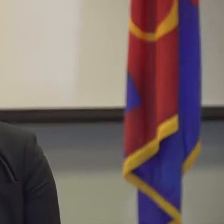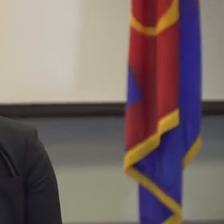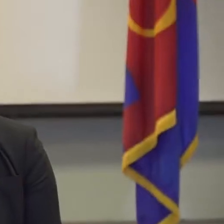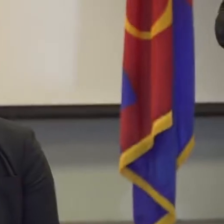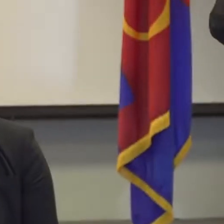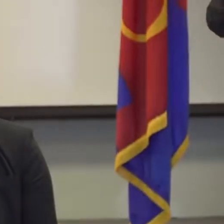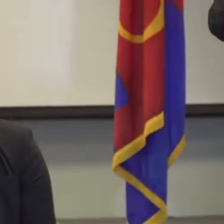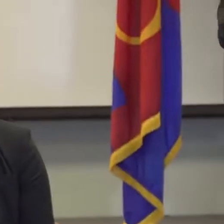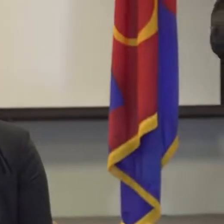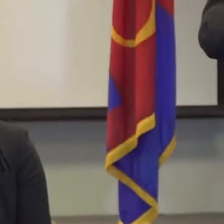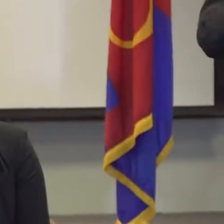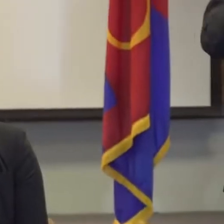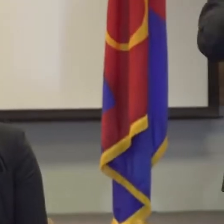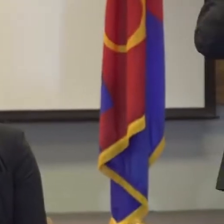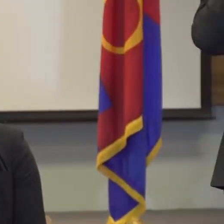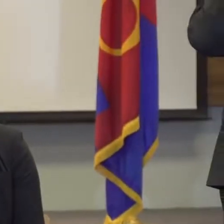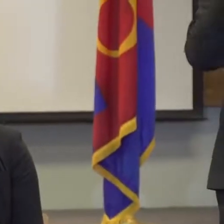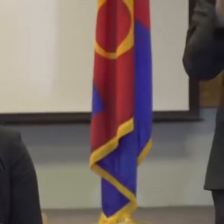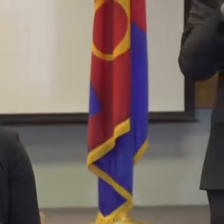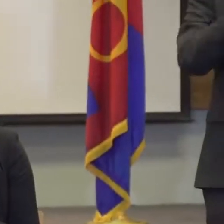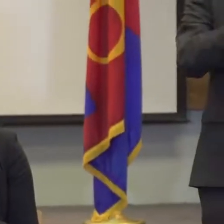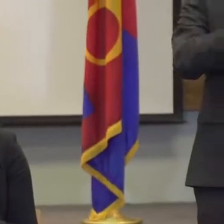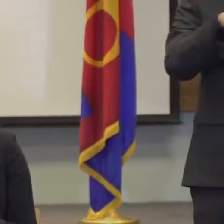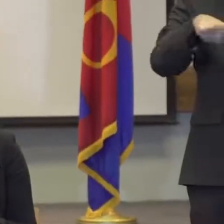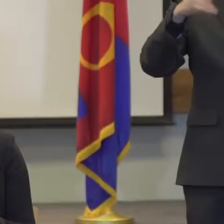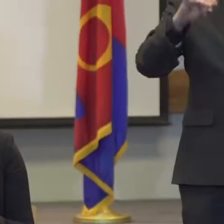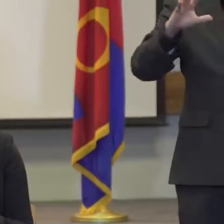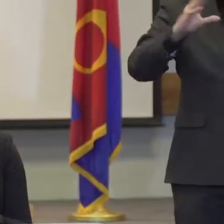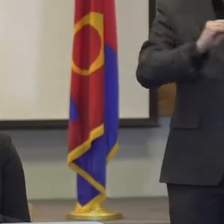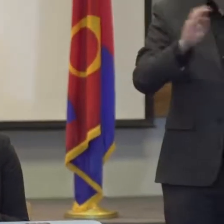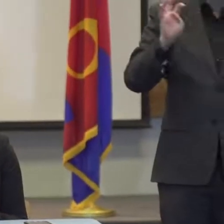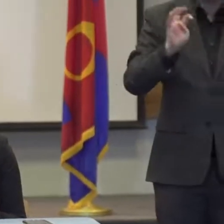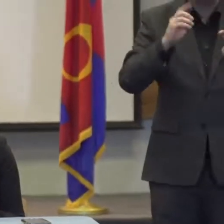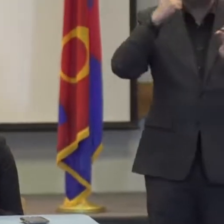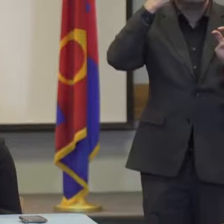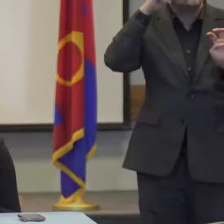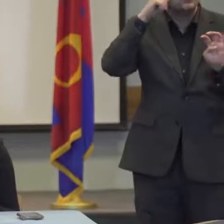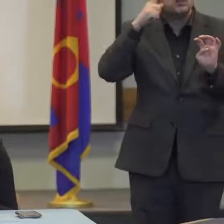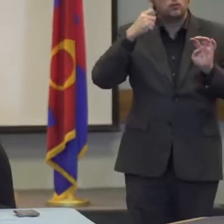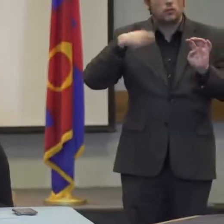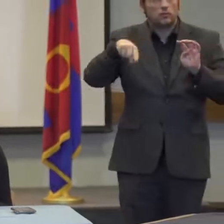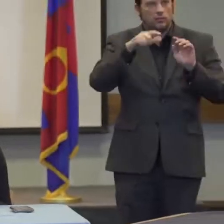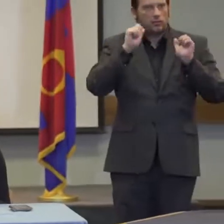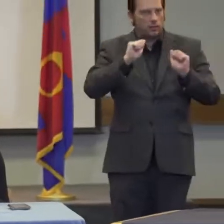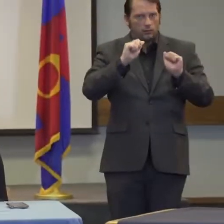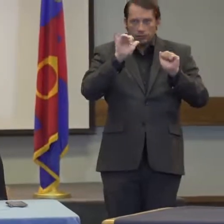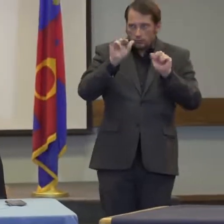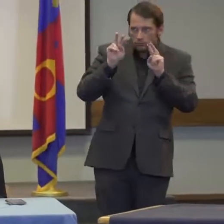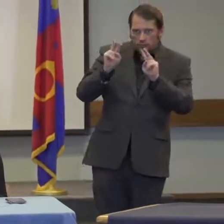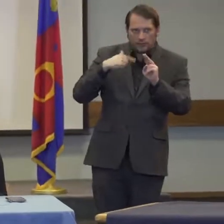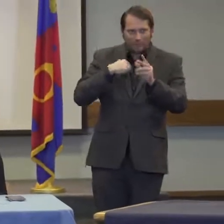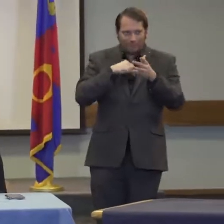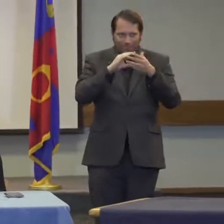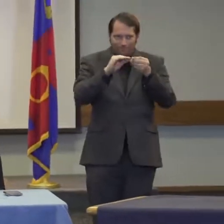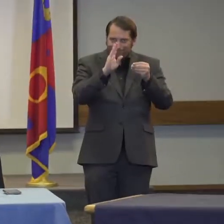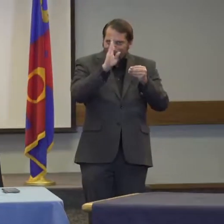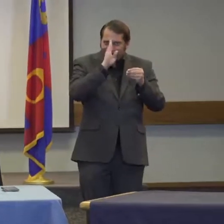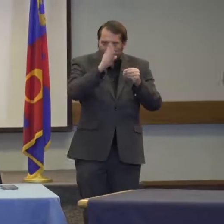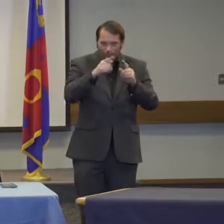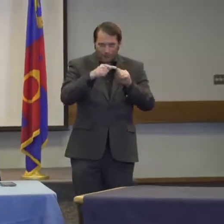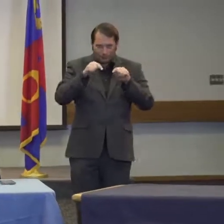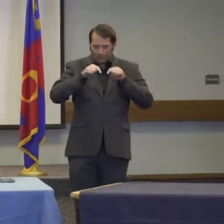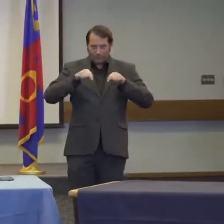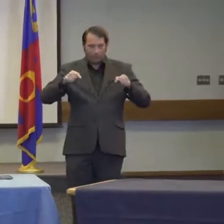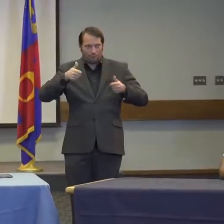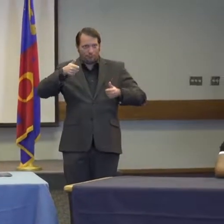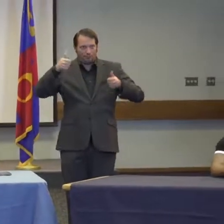purpose of tonight's event is for you to hear directly from the County Executive and other county leaders as they answer questions that we have received